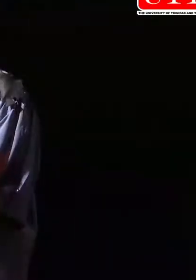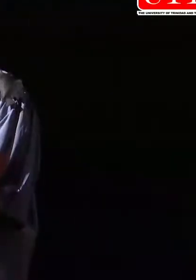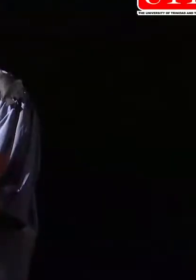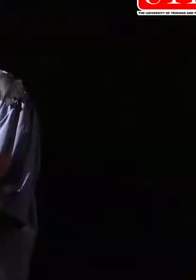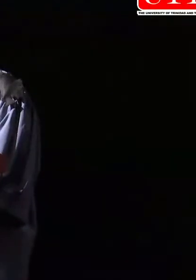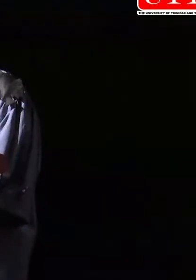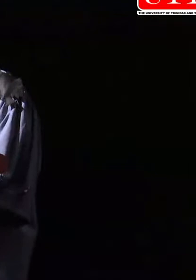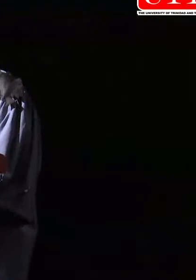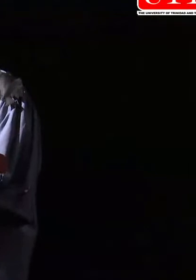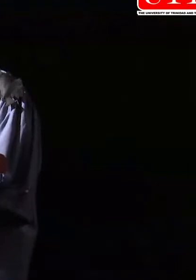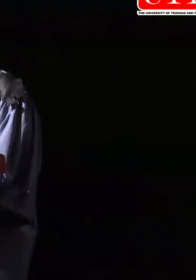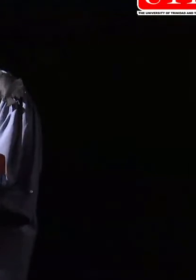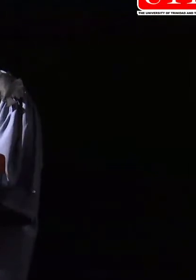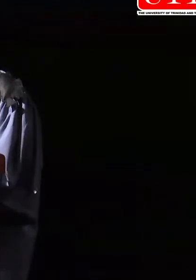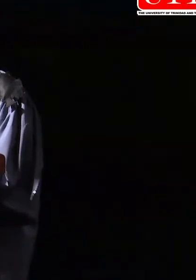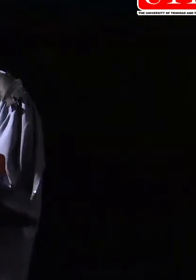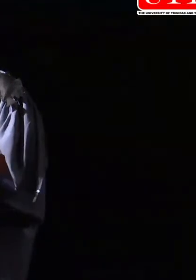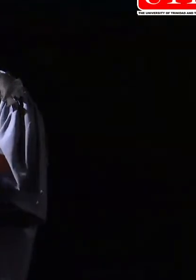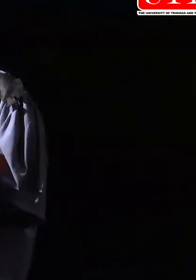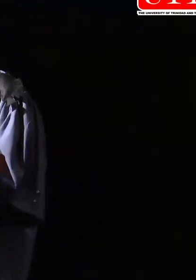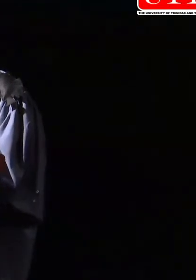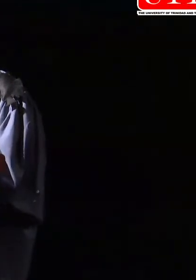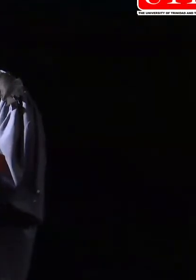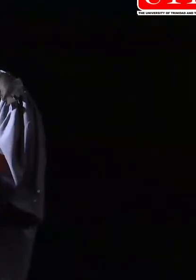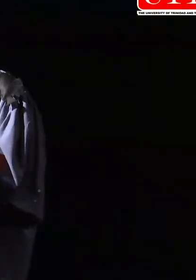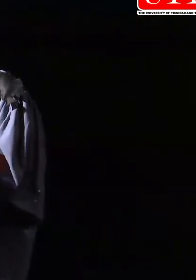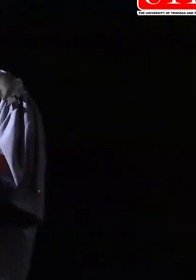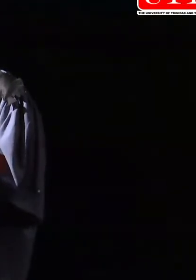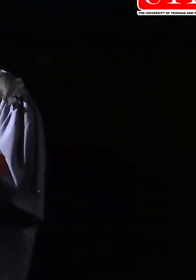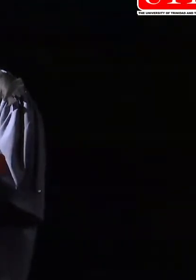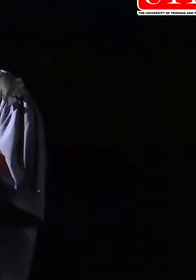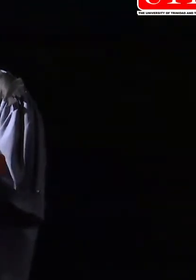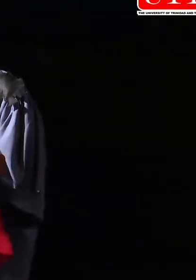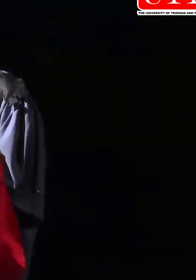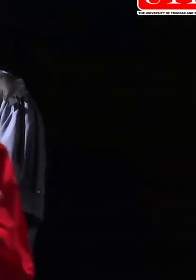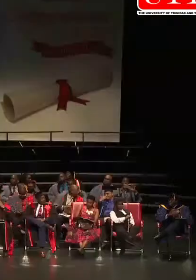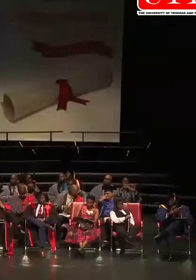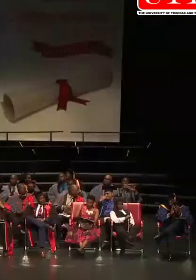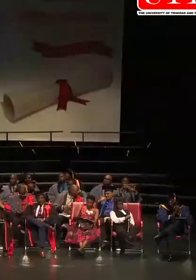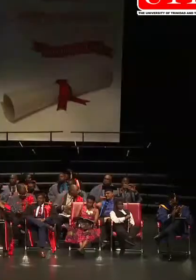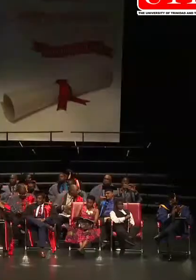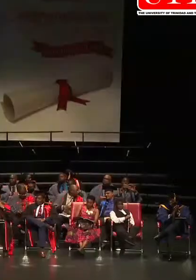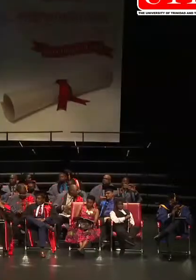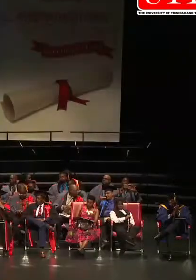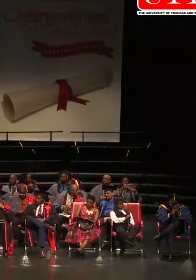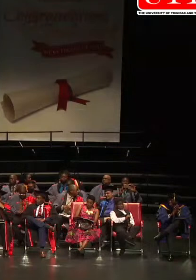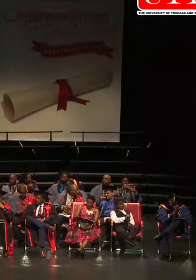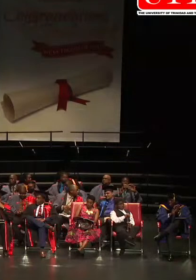Master of Science in Innovation, Manufacturing, Management and Entrepreneurship, Sarah Bodram.